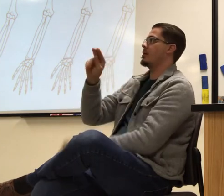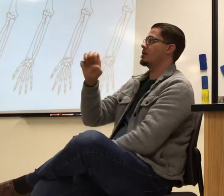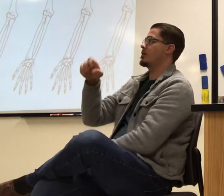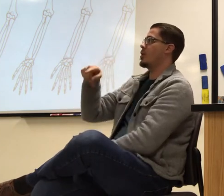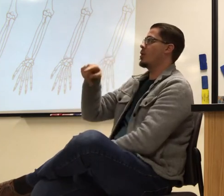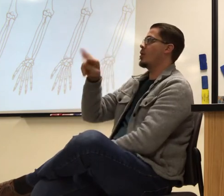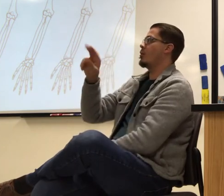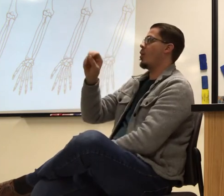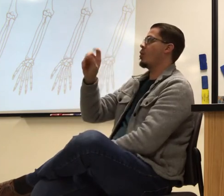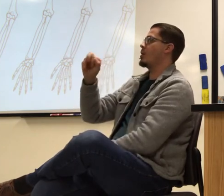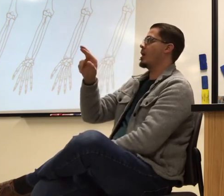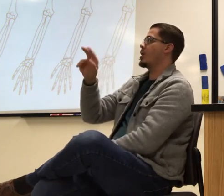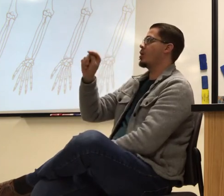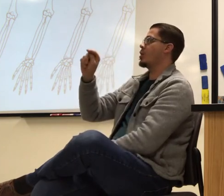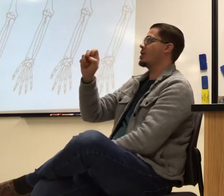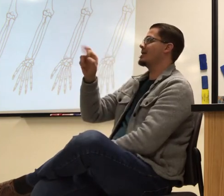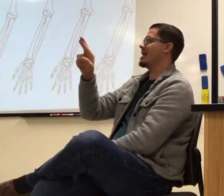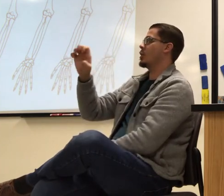pronates.